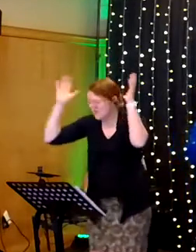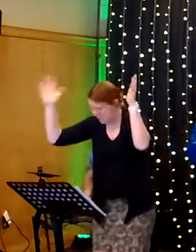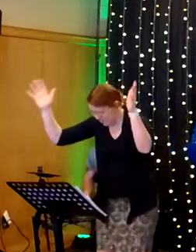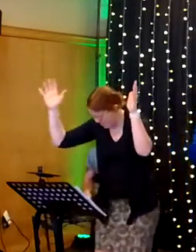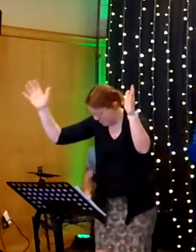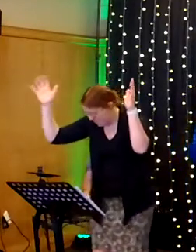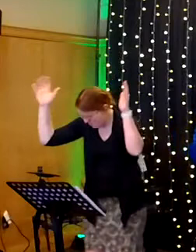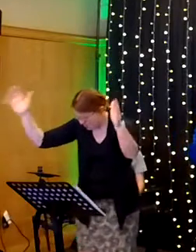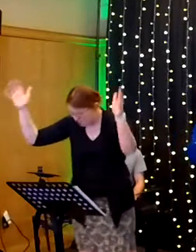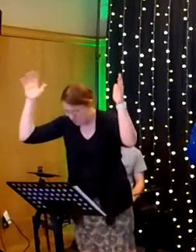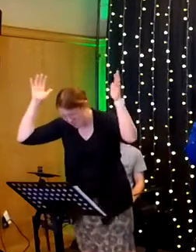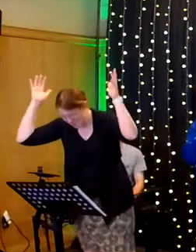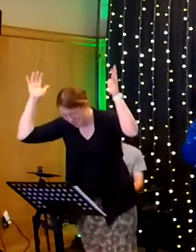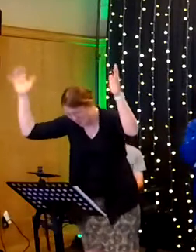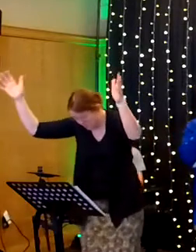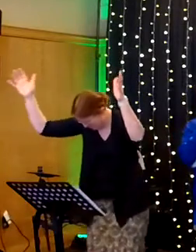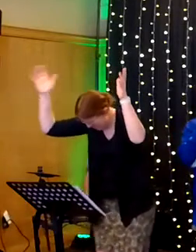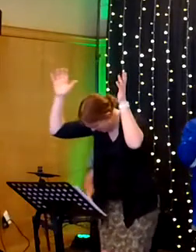freedom.